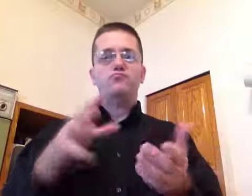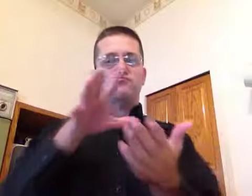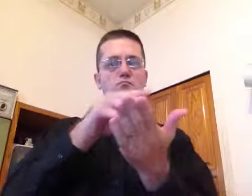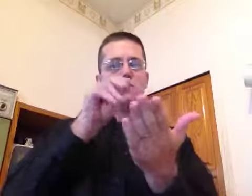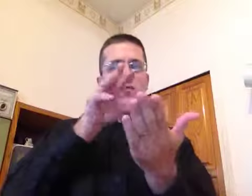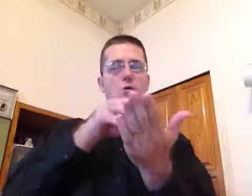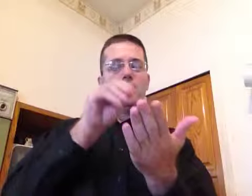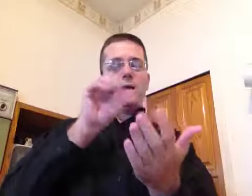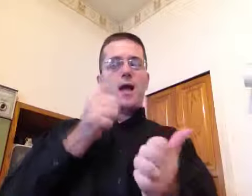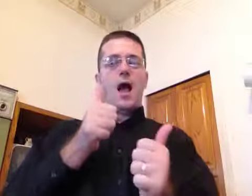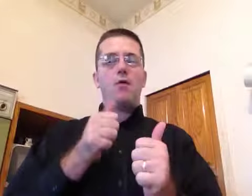is